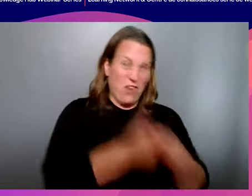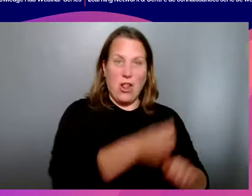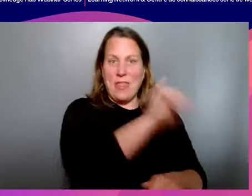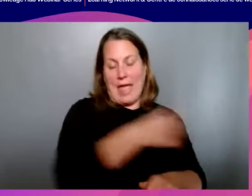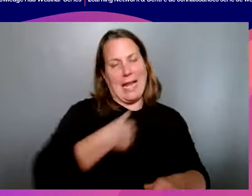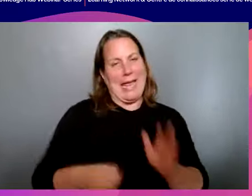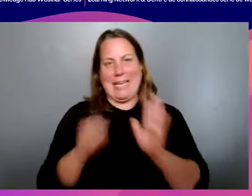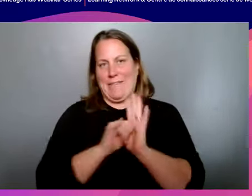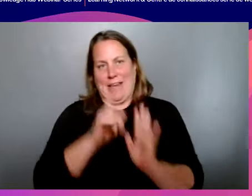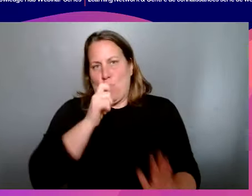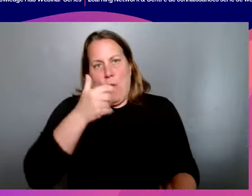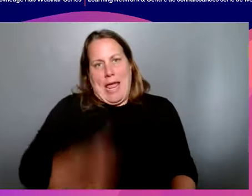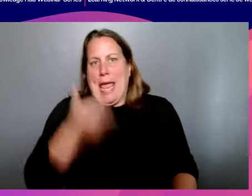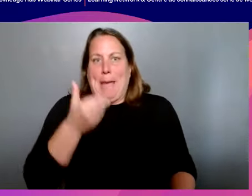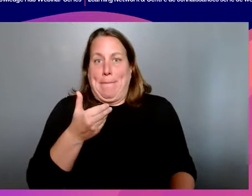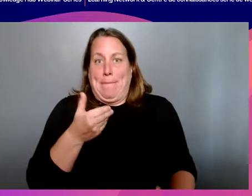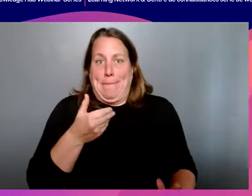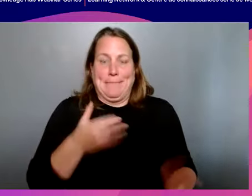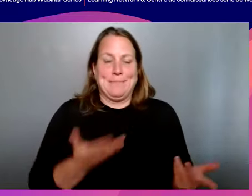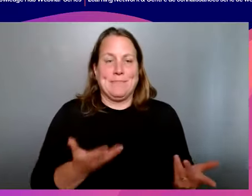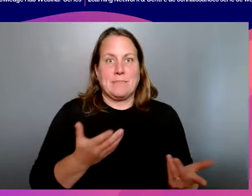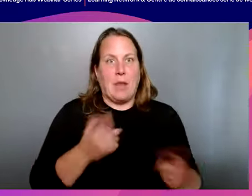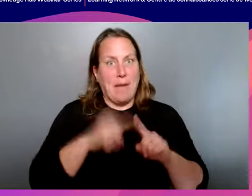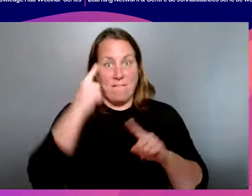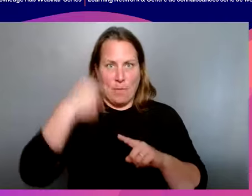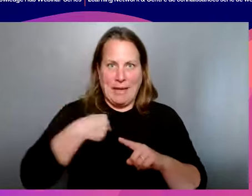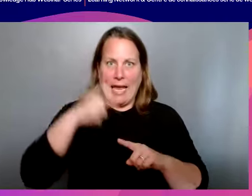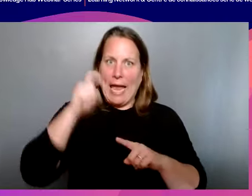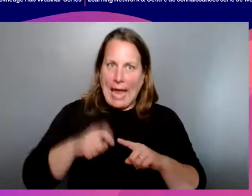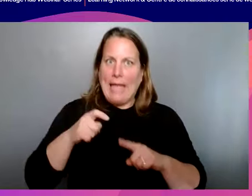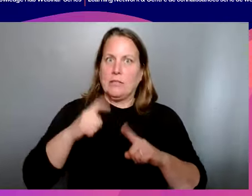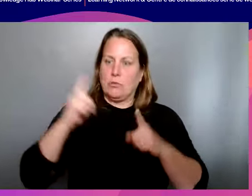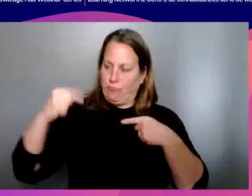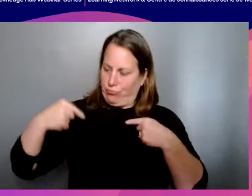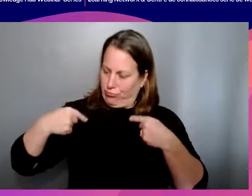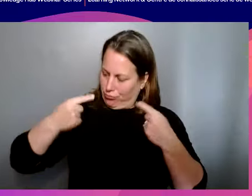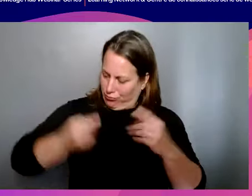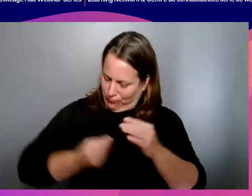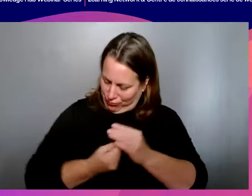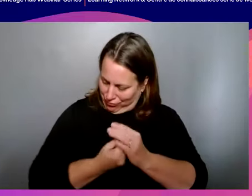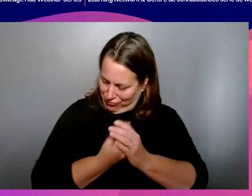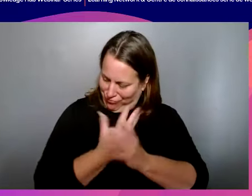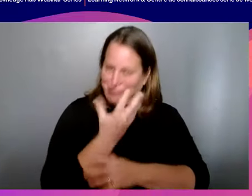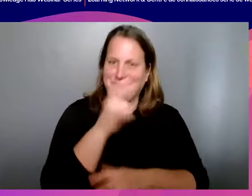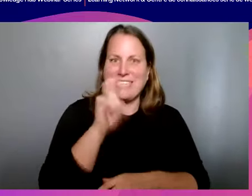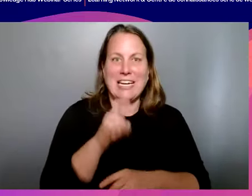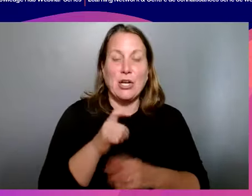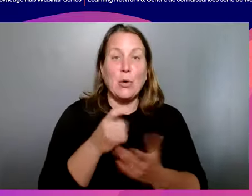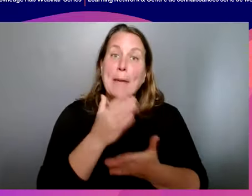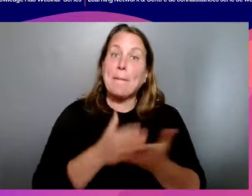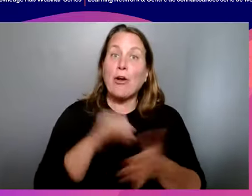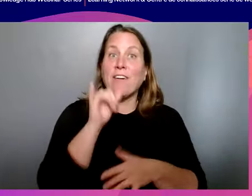me. But it has been a really long journey for me to get to this place, and part of it speaks to the fact